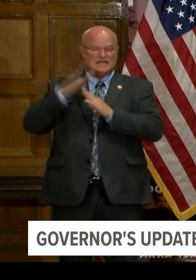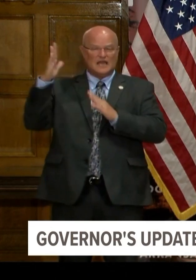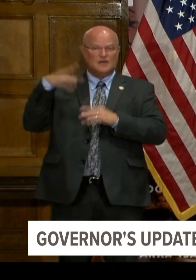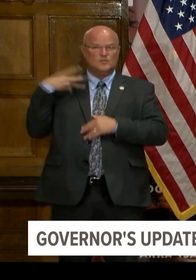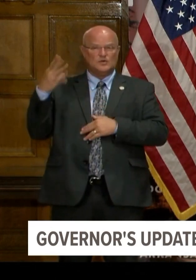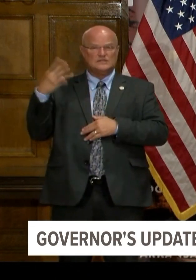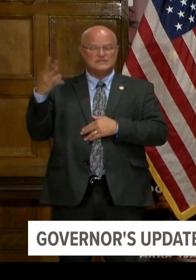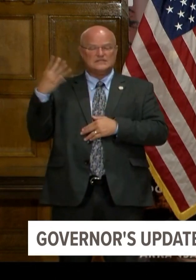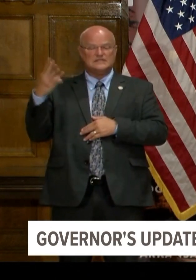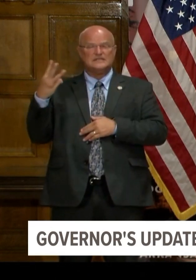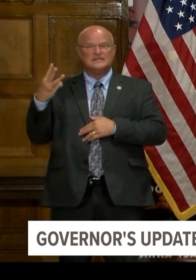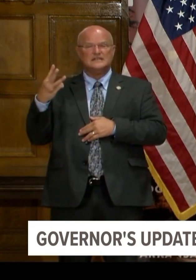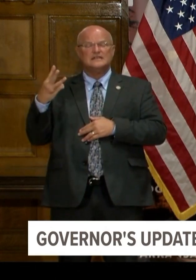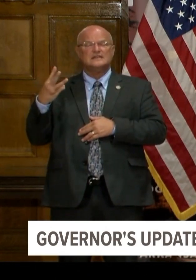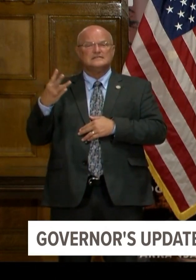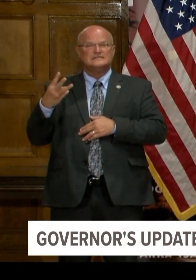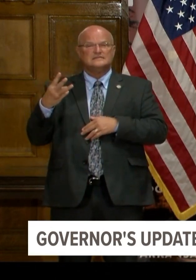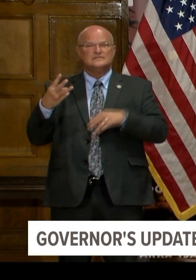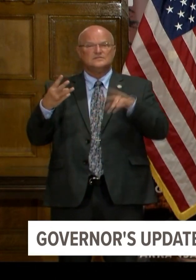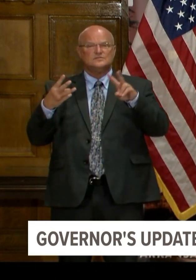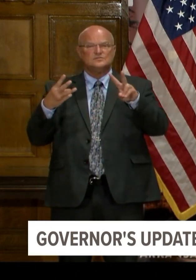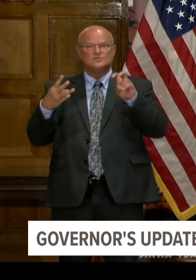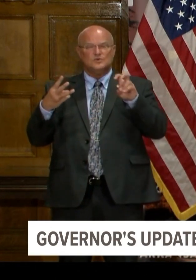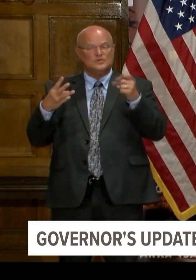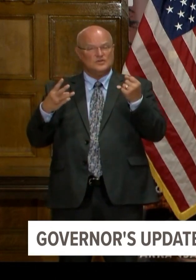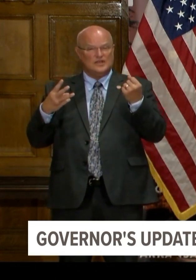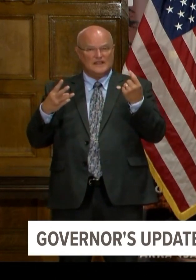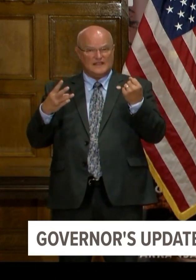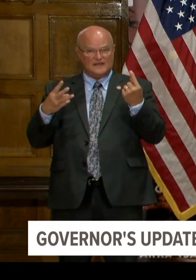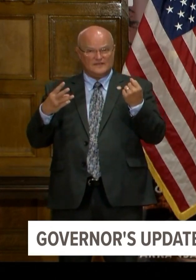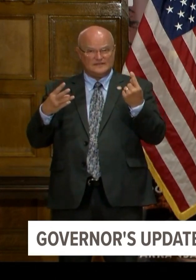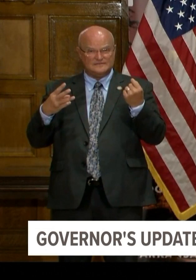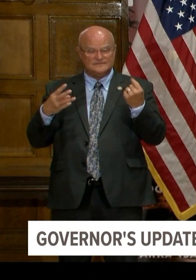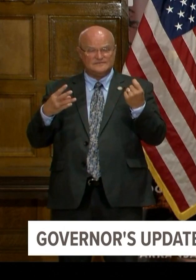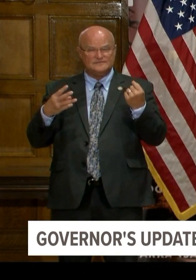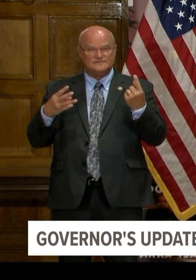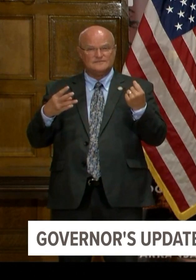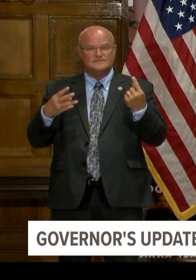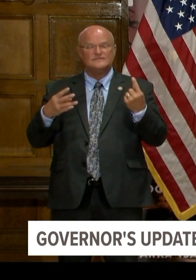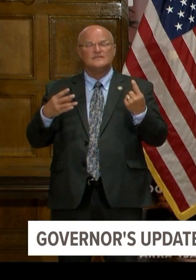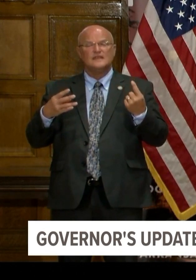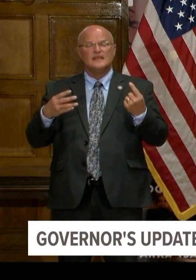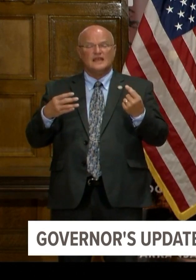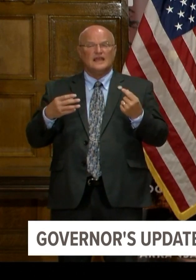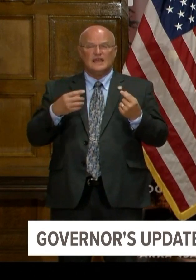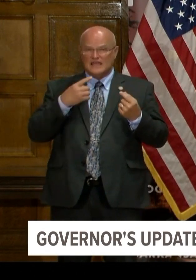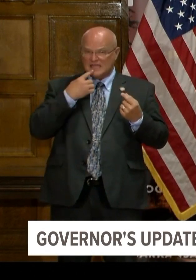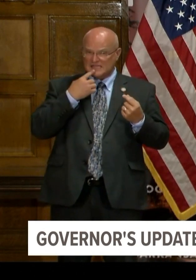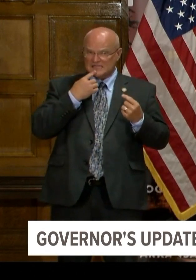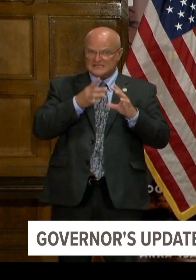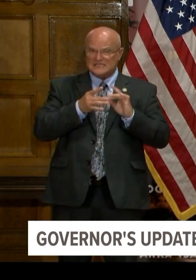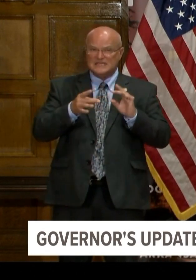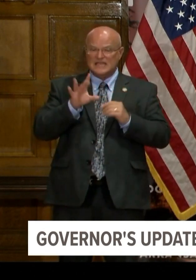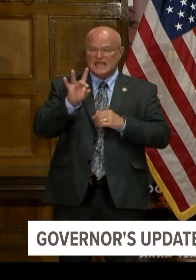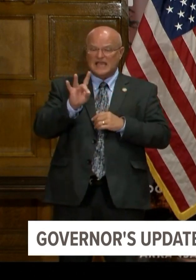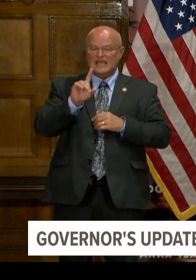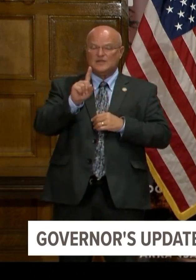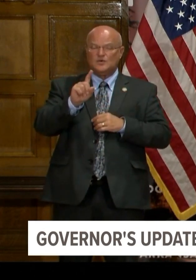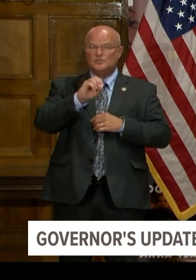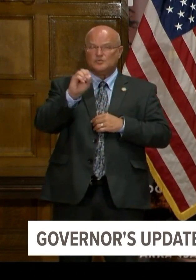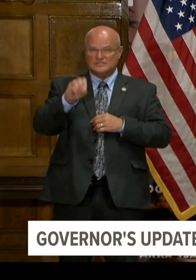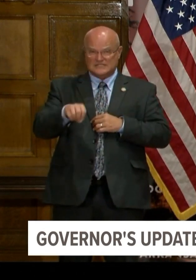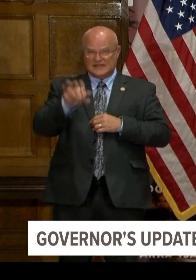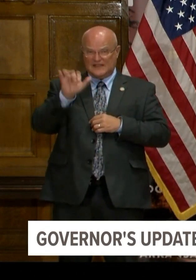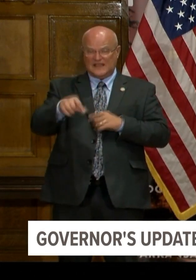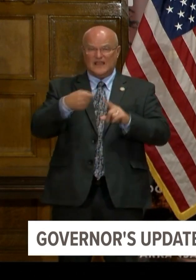county with a significant increase to 211 cases, and as mentioned, 81% of those